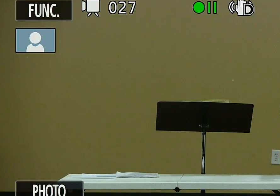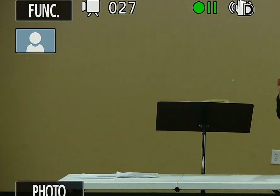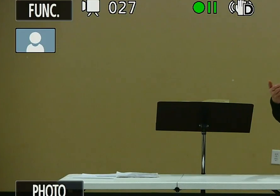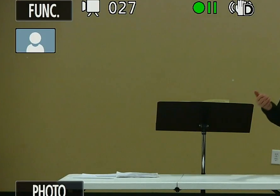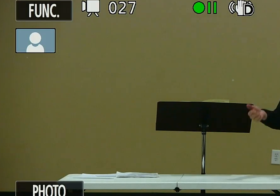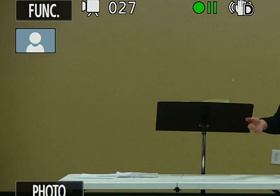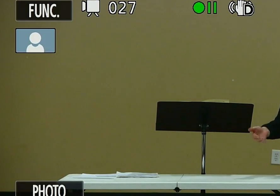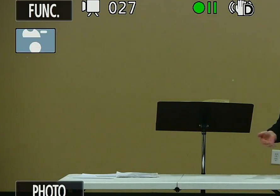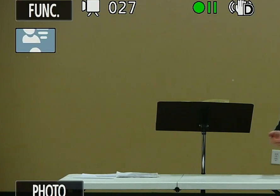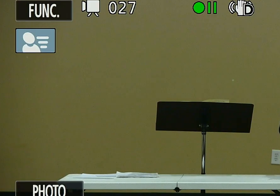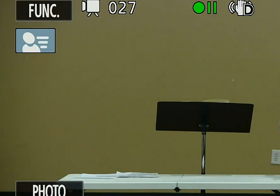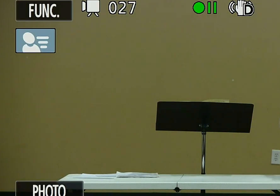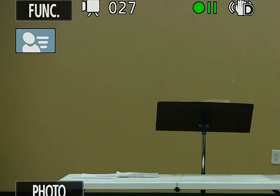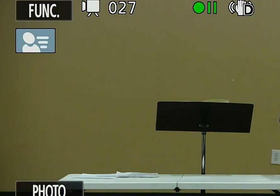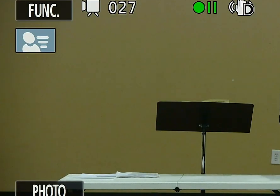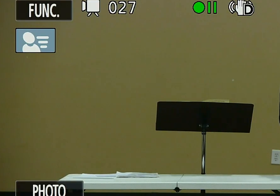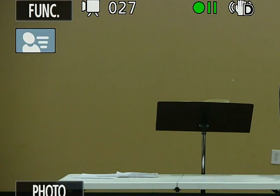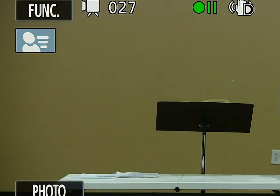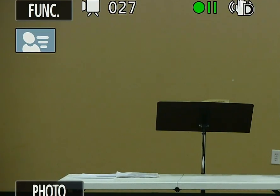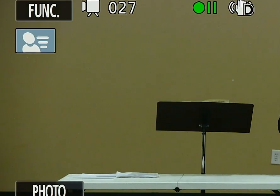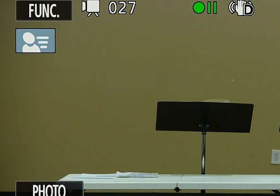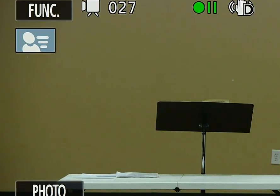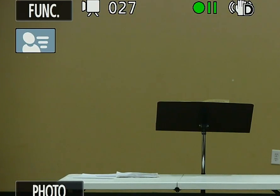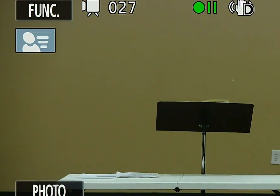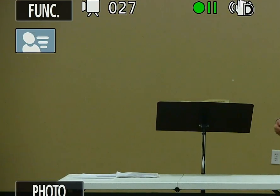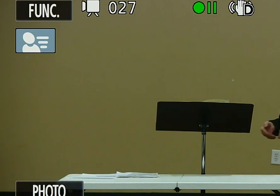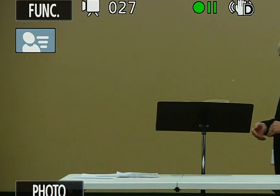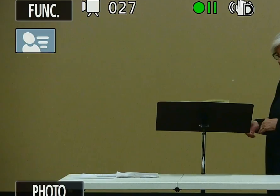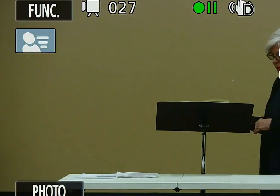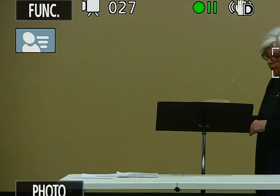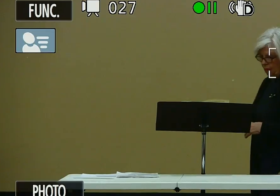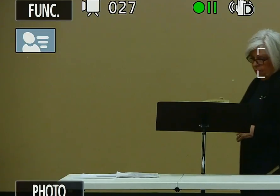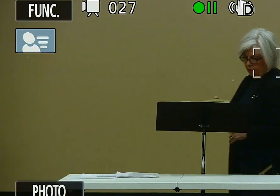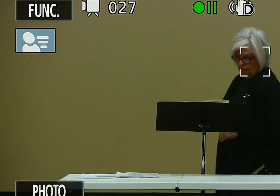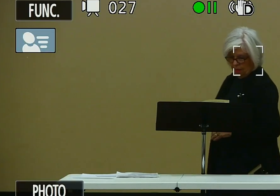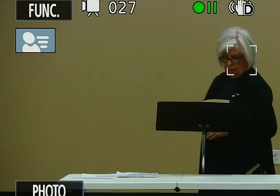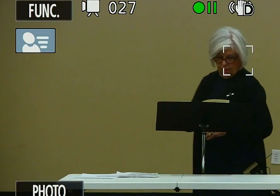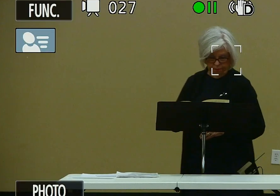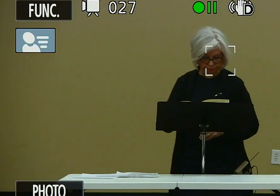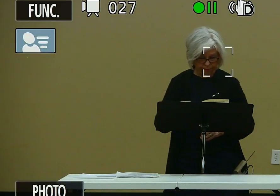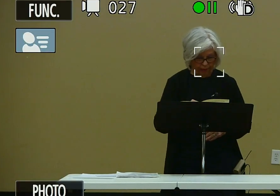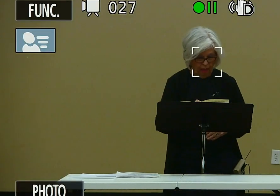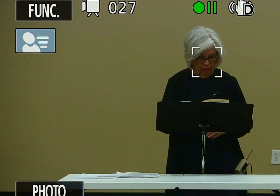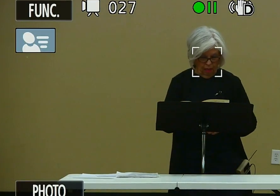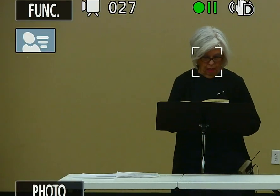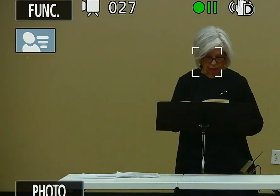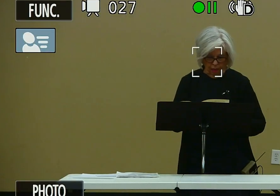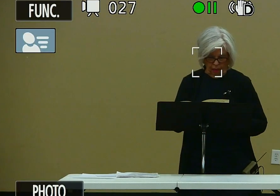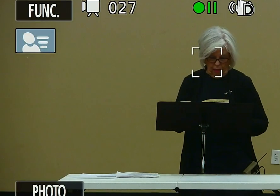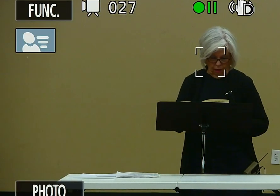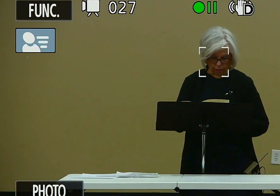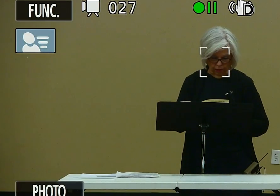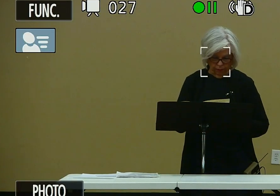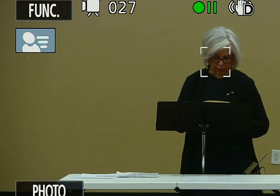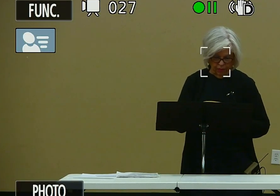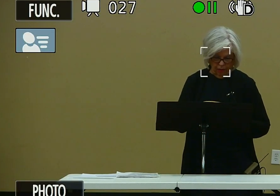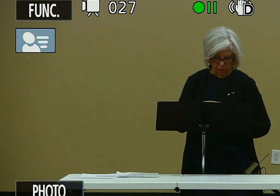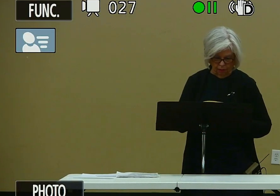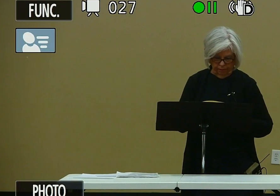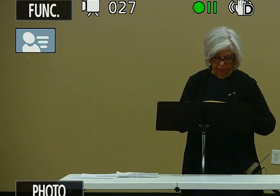morning. Morning. And then the opposite of that. Oh, no, not the opposite. That's